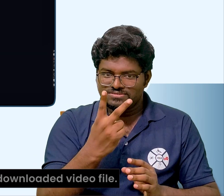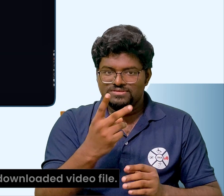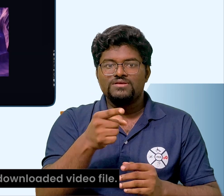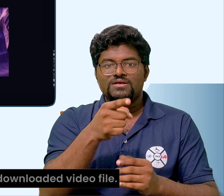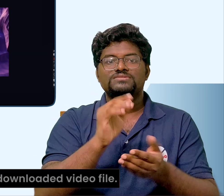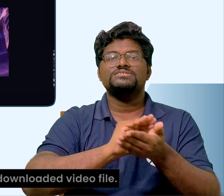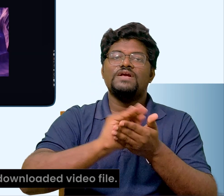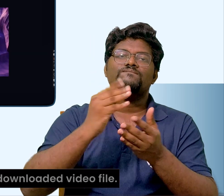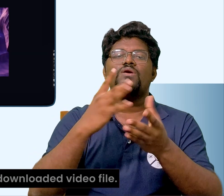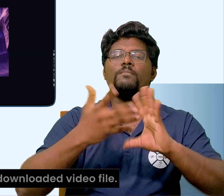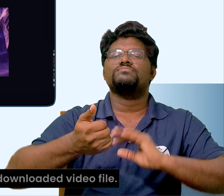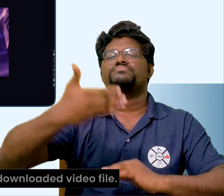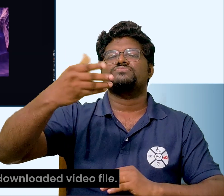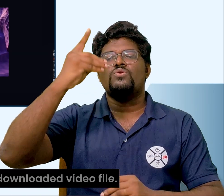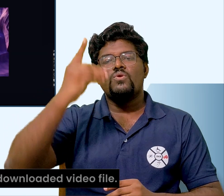Look at the saved downloaded video file.